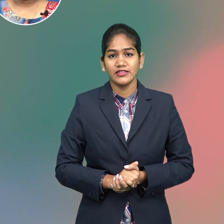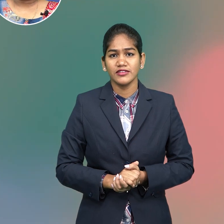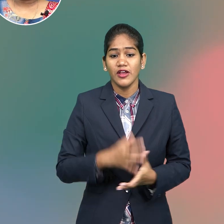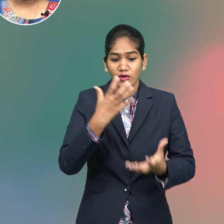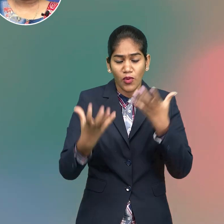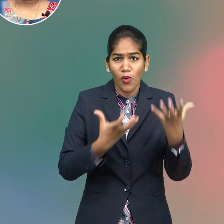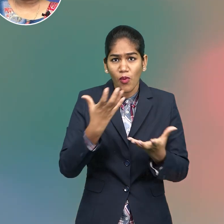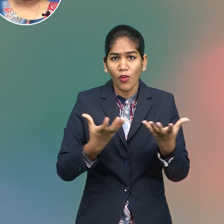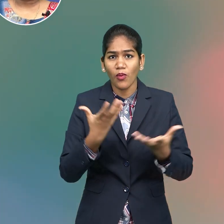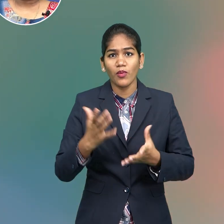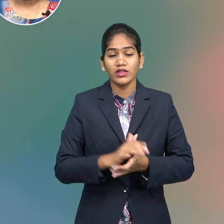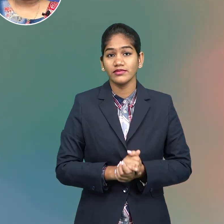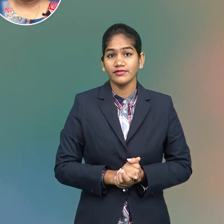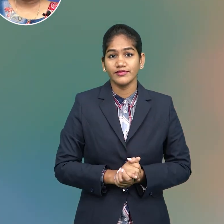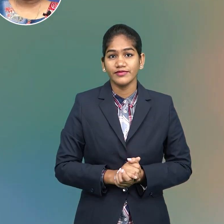temperature,